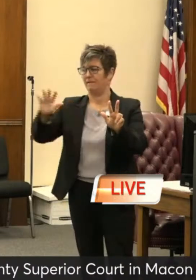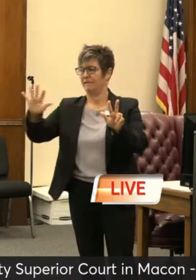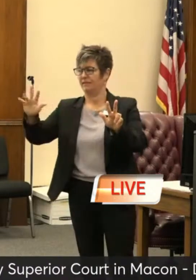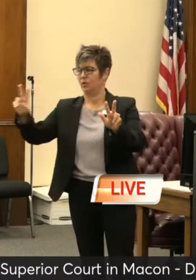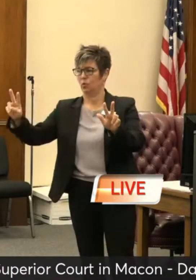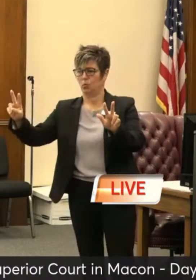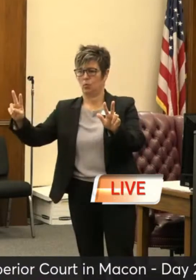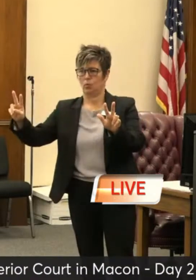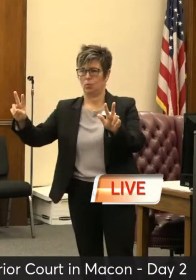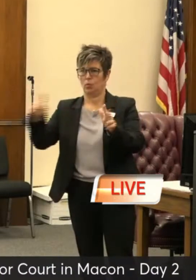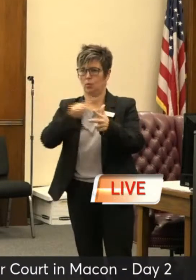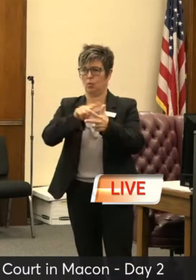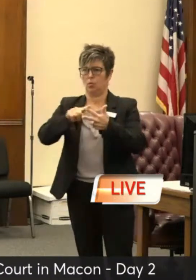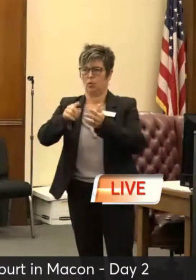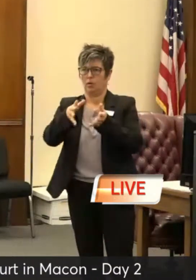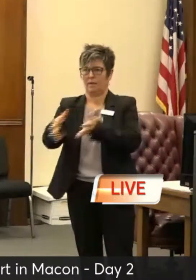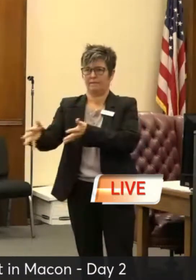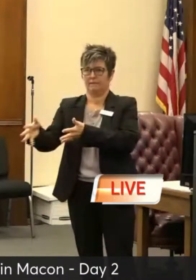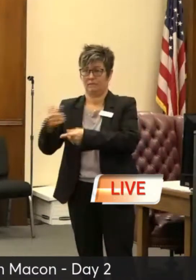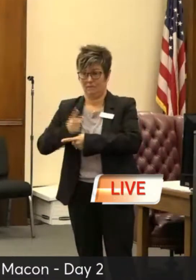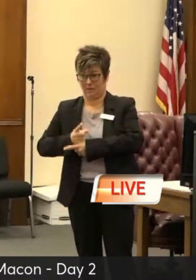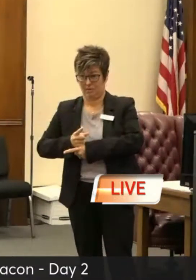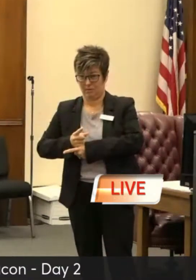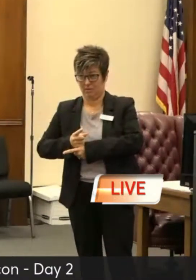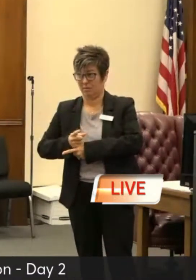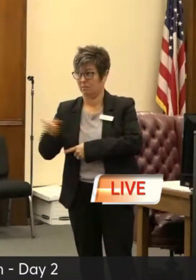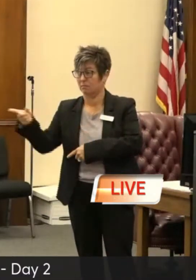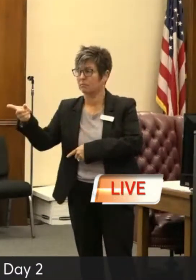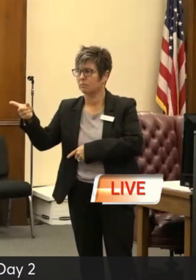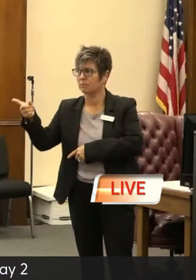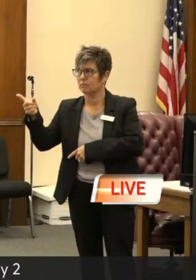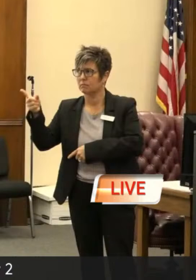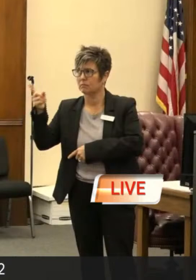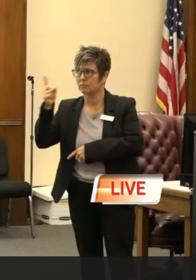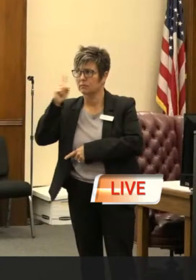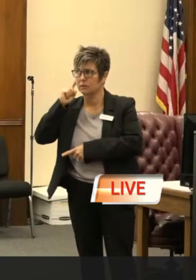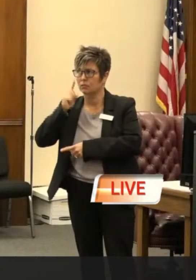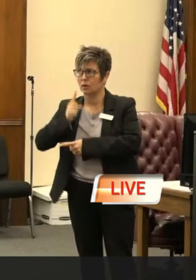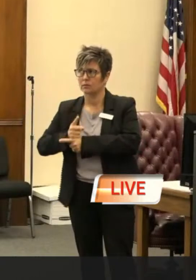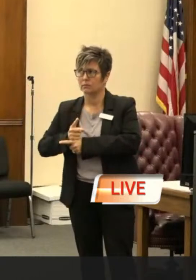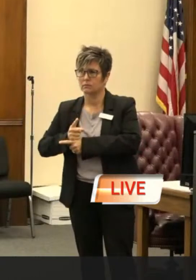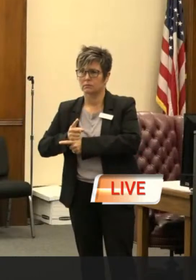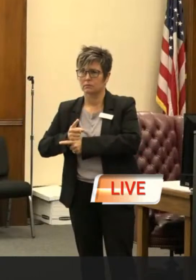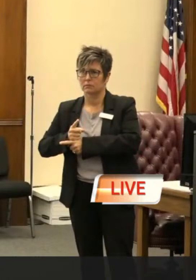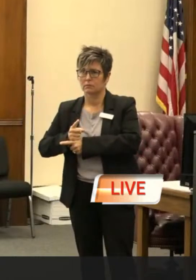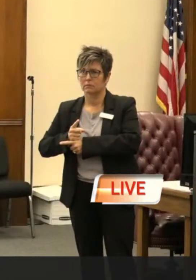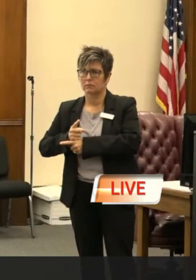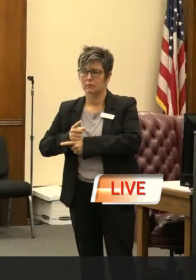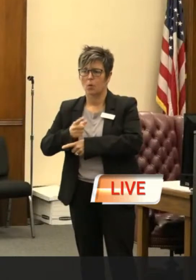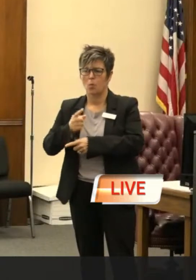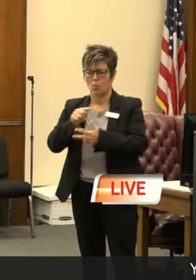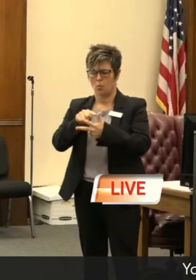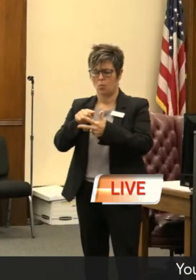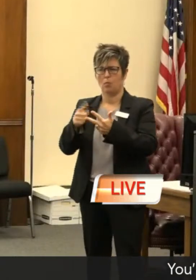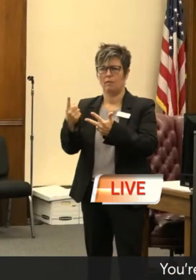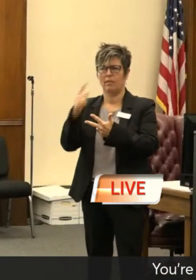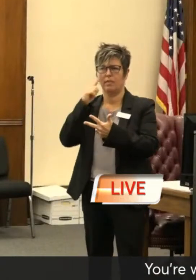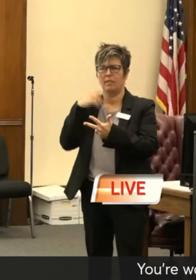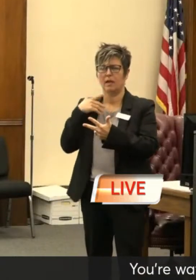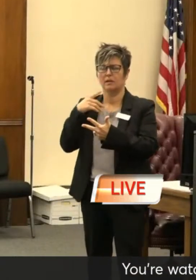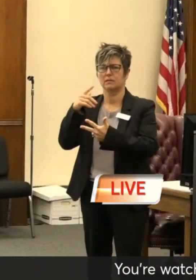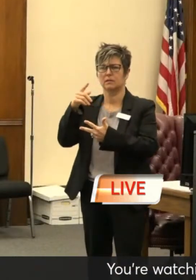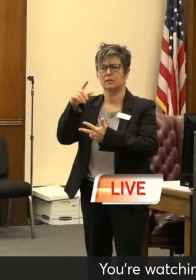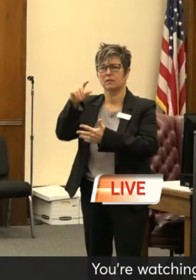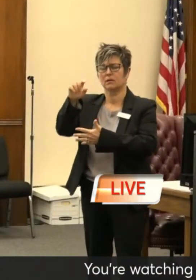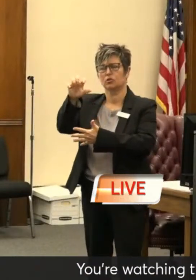for me. Is that correct? That's one of which is the transcript cost, is that, or the